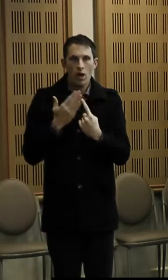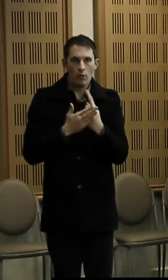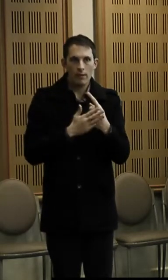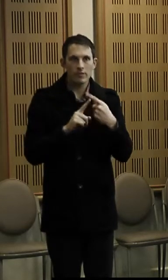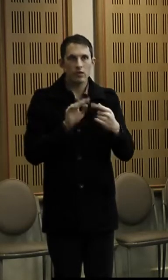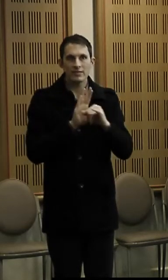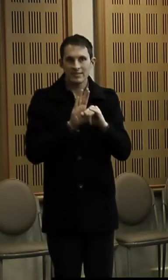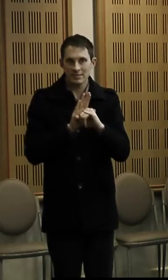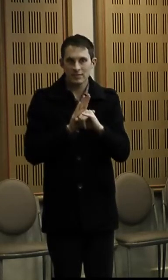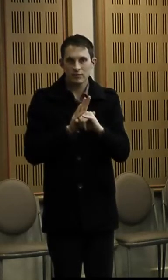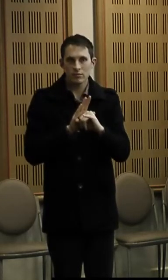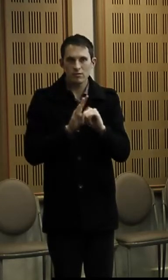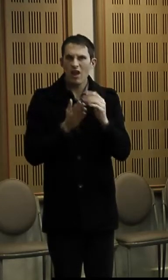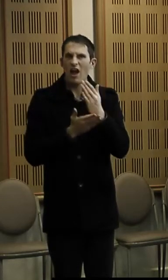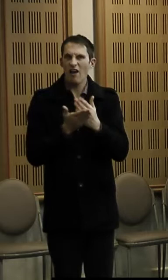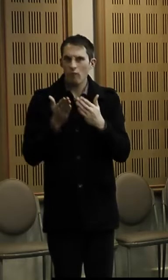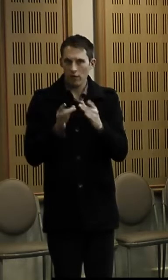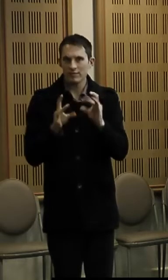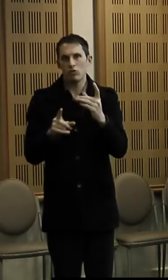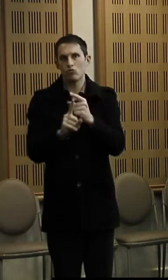I'm just wondering about how